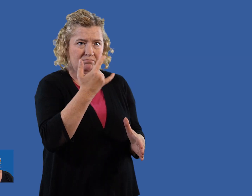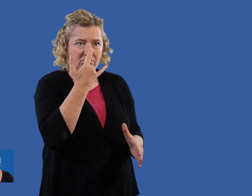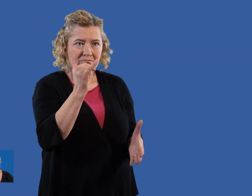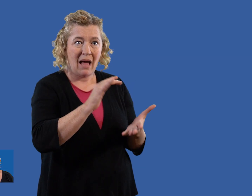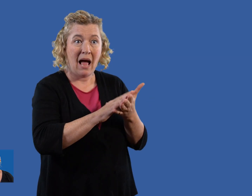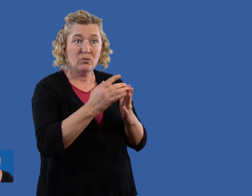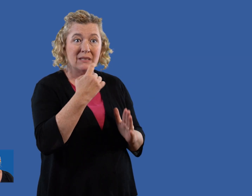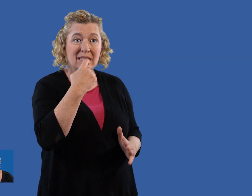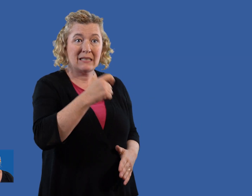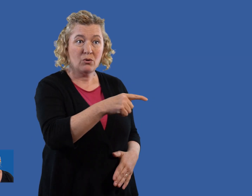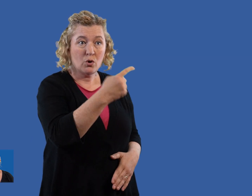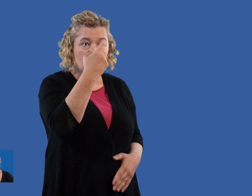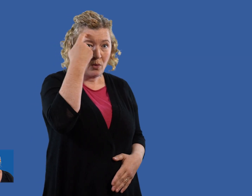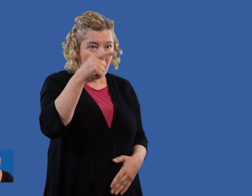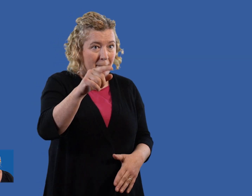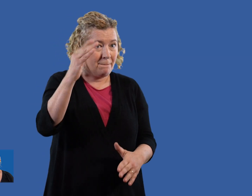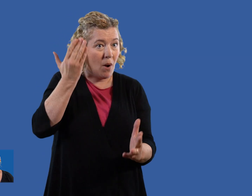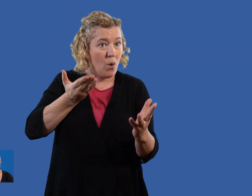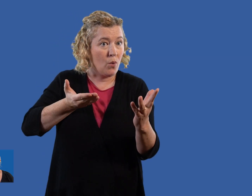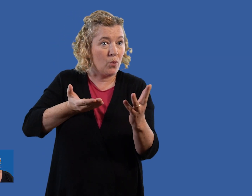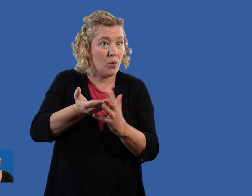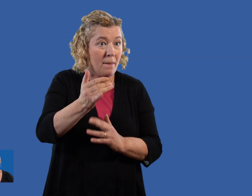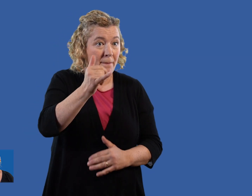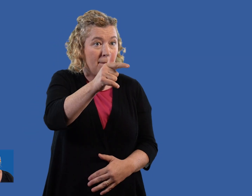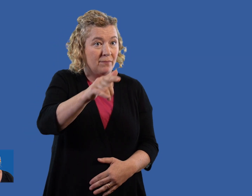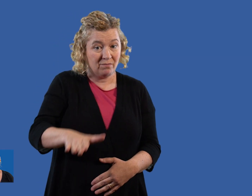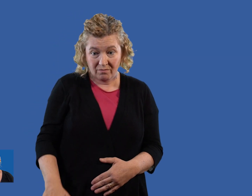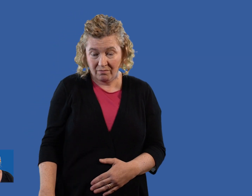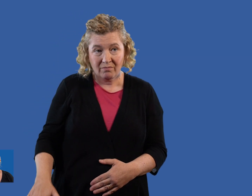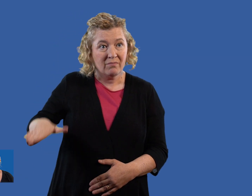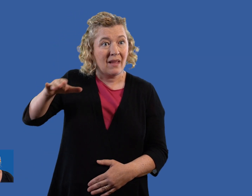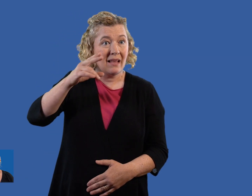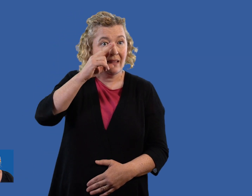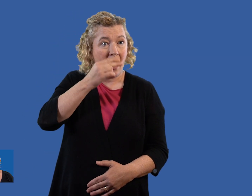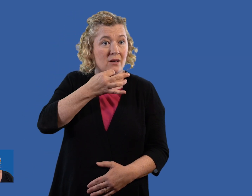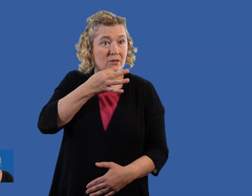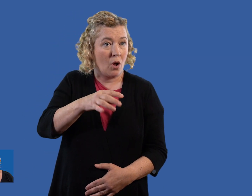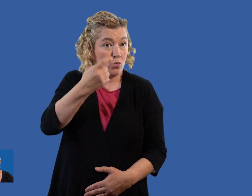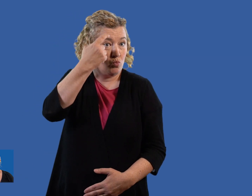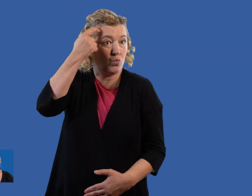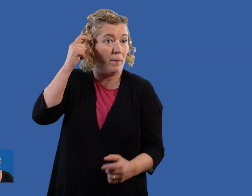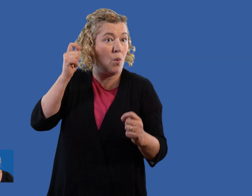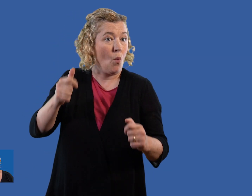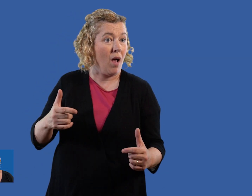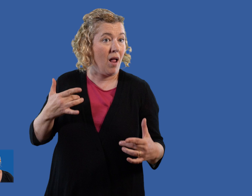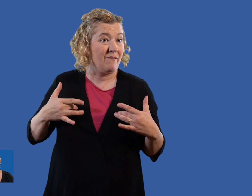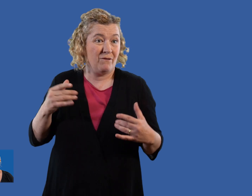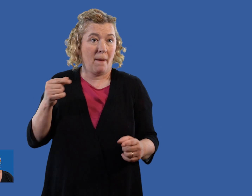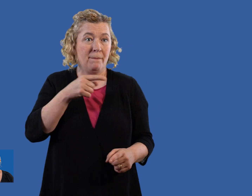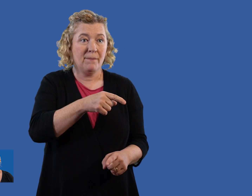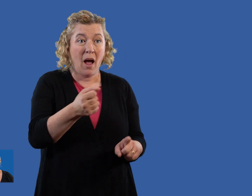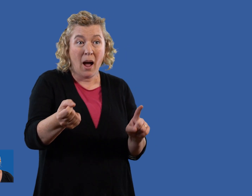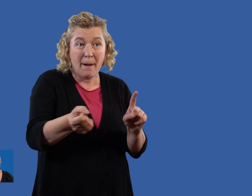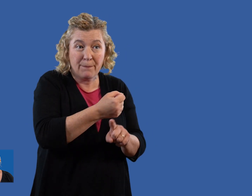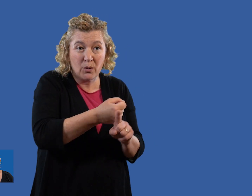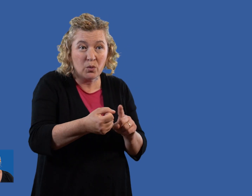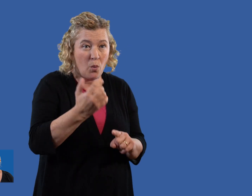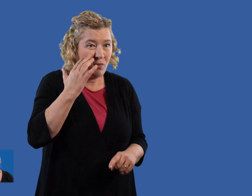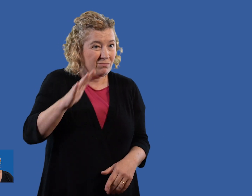and severity of trauma that you've gone through in your life, experienced trauma earlier in life, such as childhood